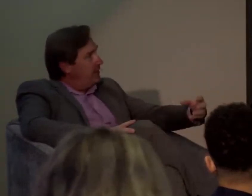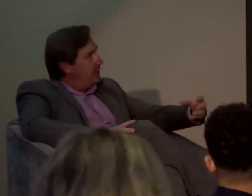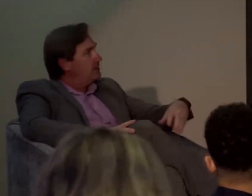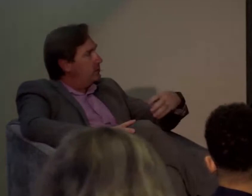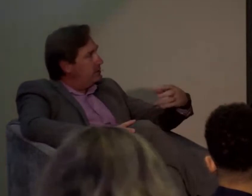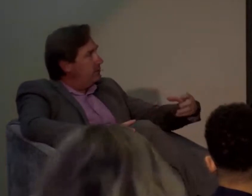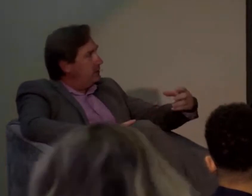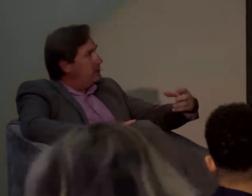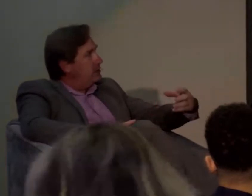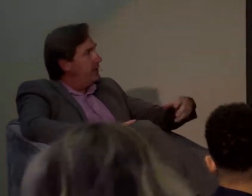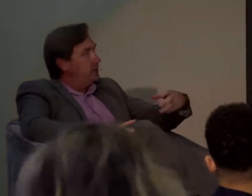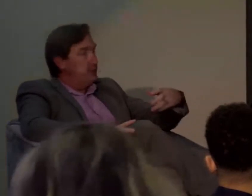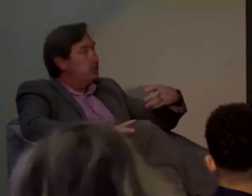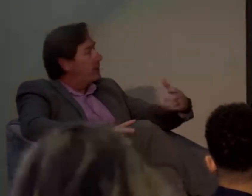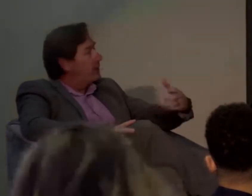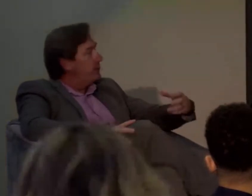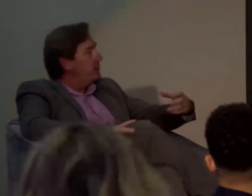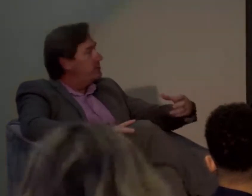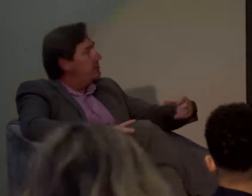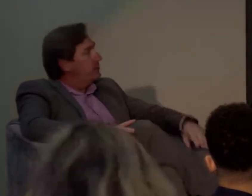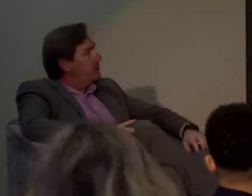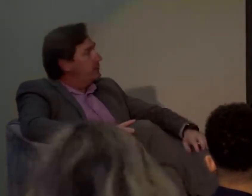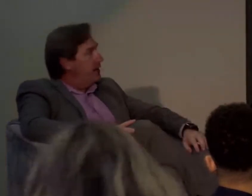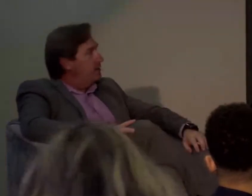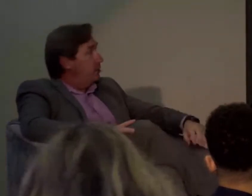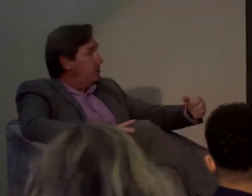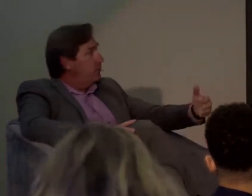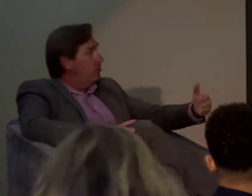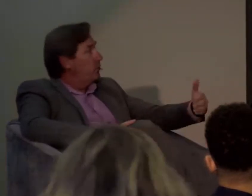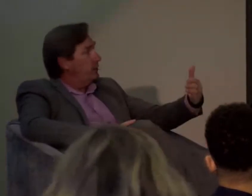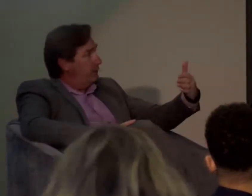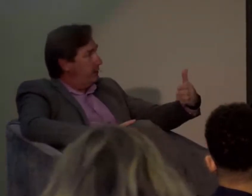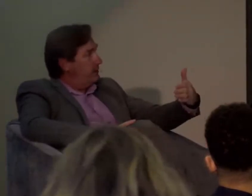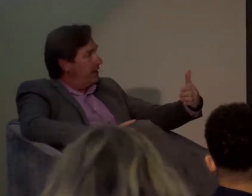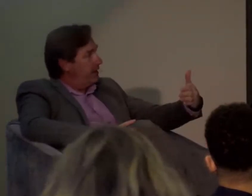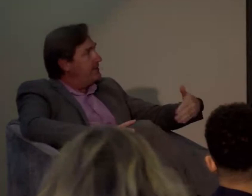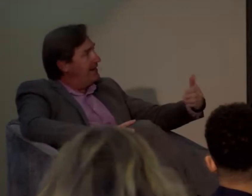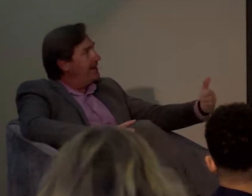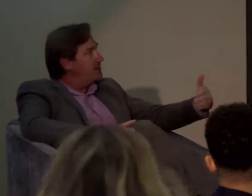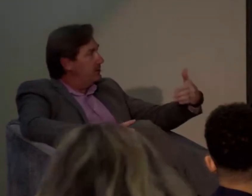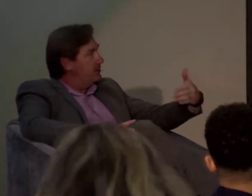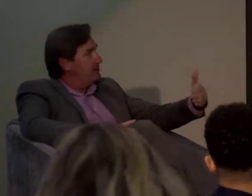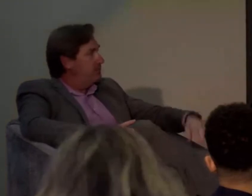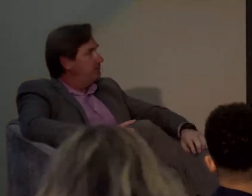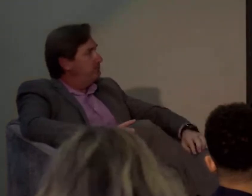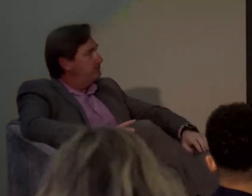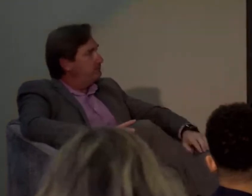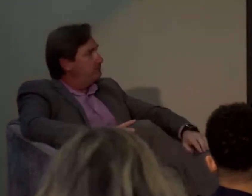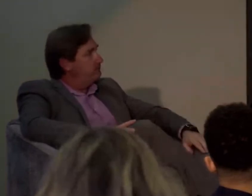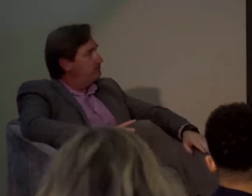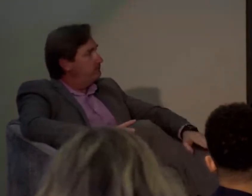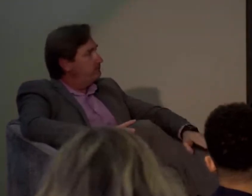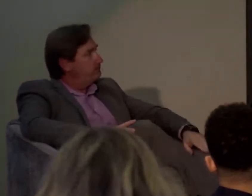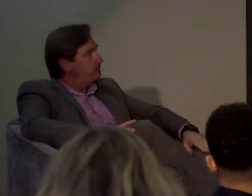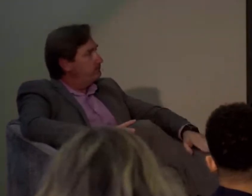take accountability. We need to innovate. We need to try different things. And most of all, importantly, we need to actually take accountability and lead.